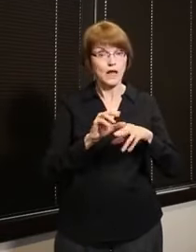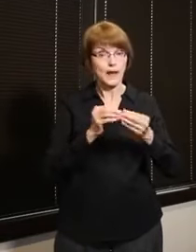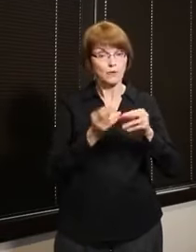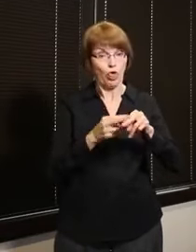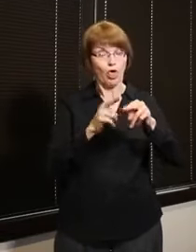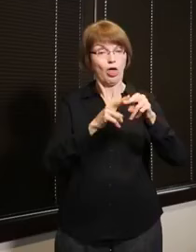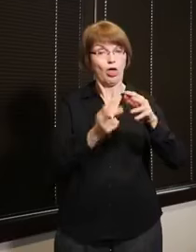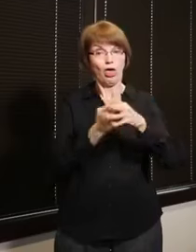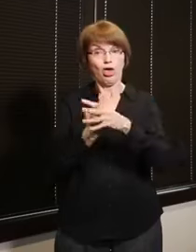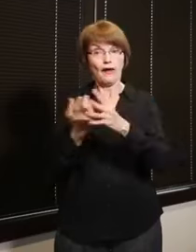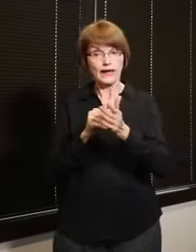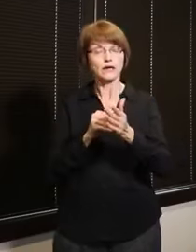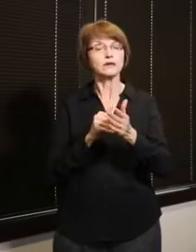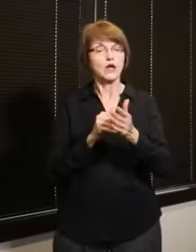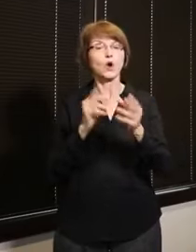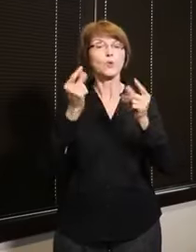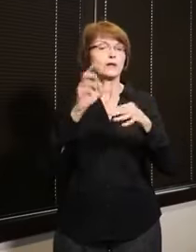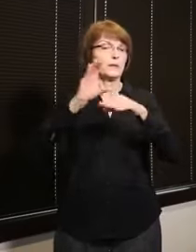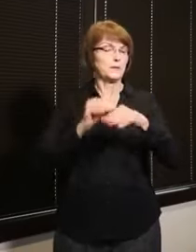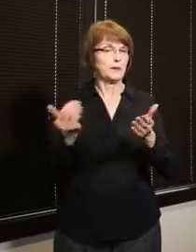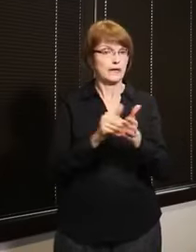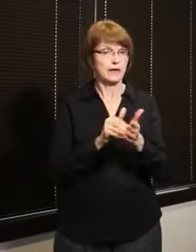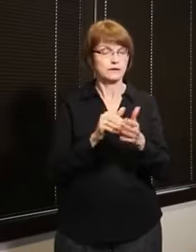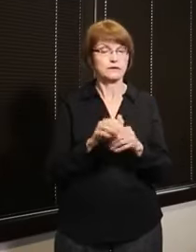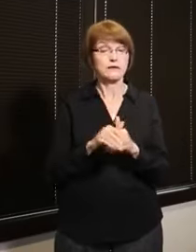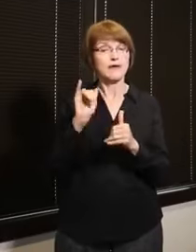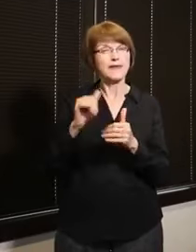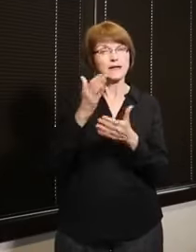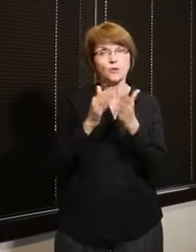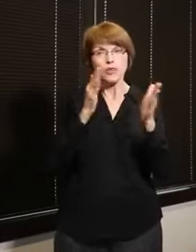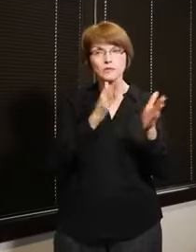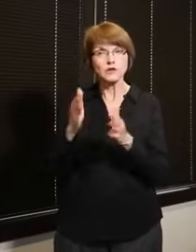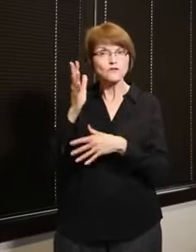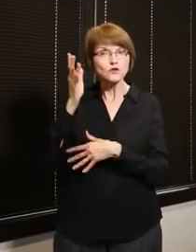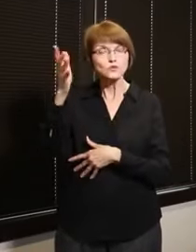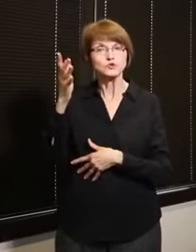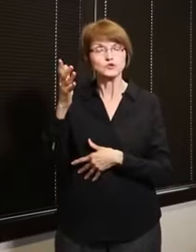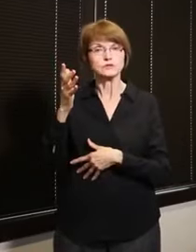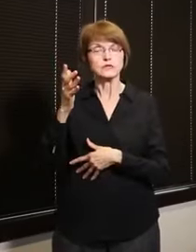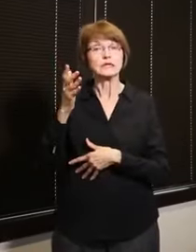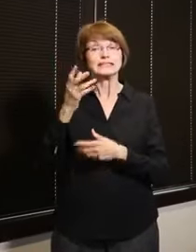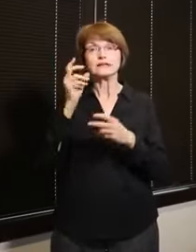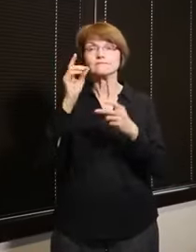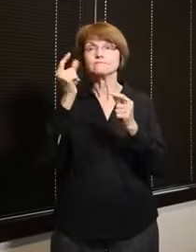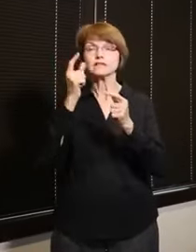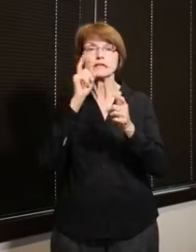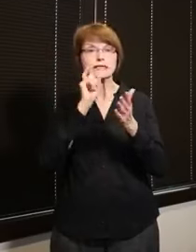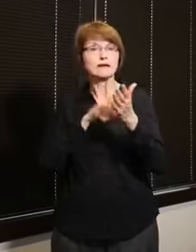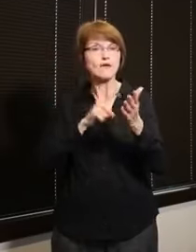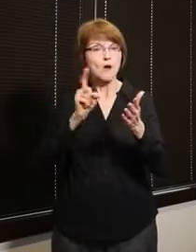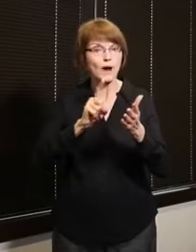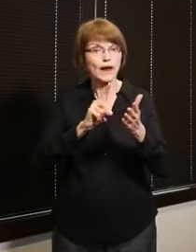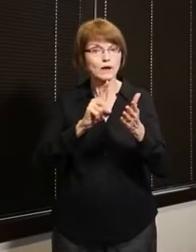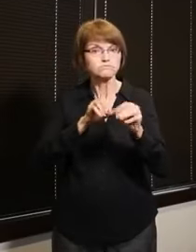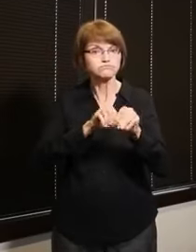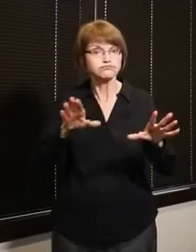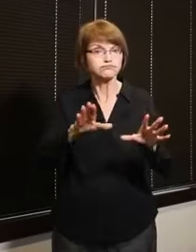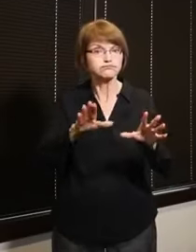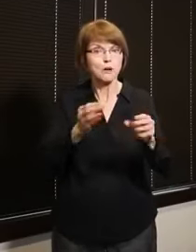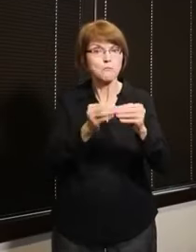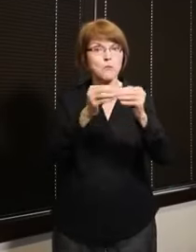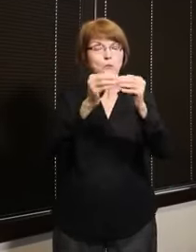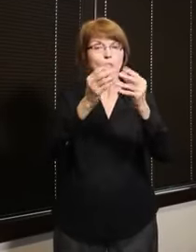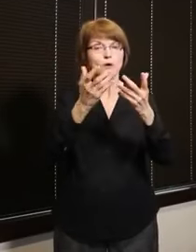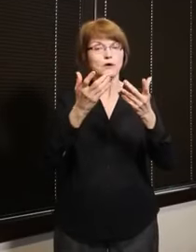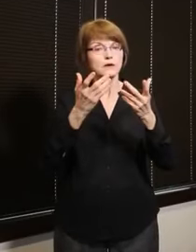that is part of the strategy going forward, too, is being able to identify where transmission is occurring, doing testing and contact